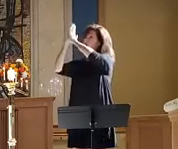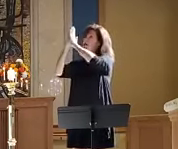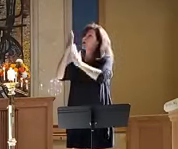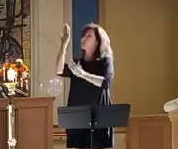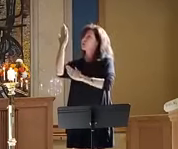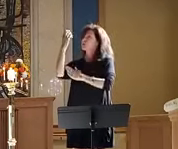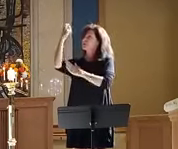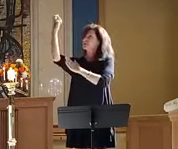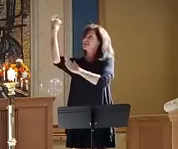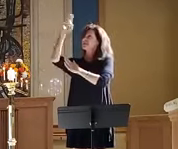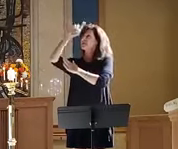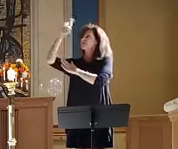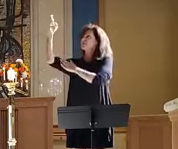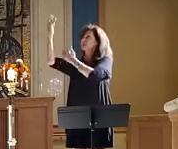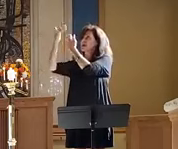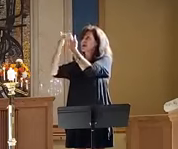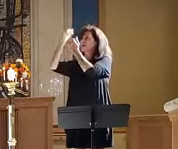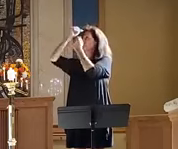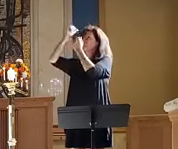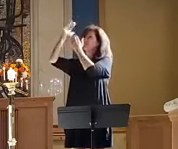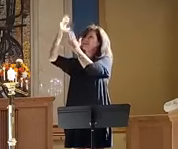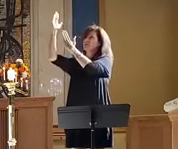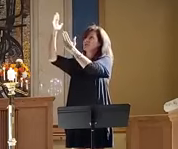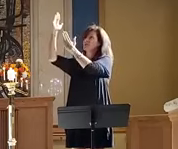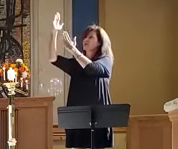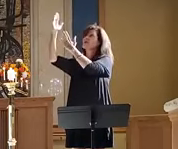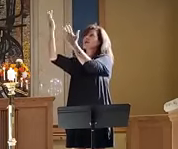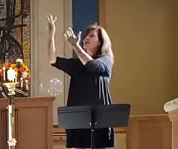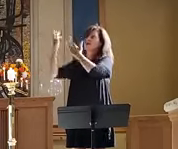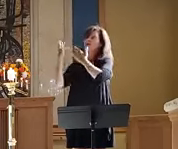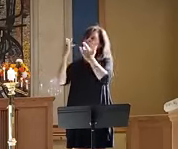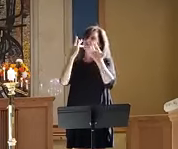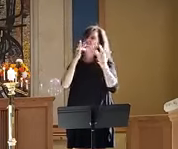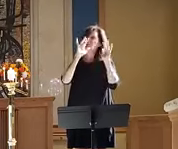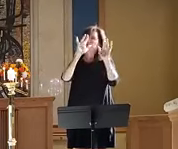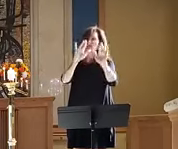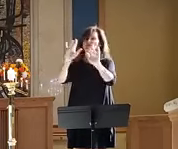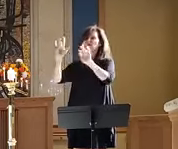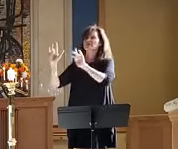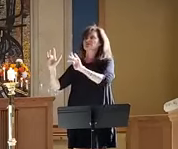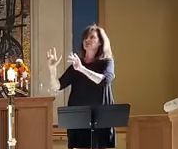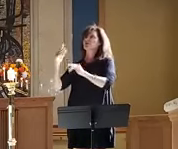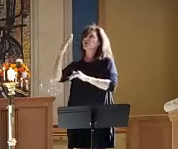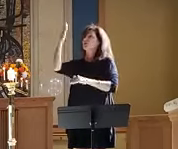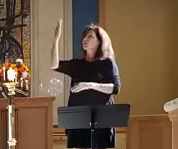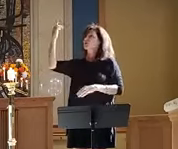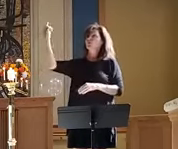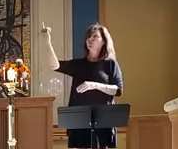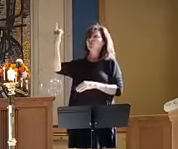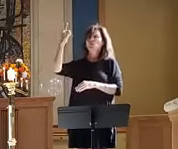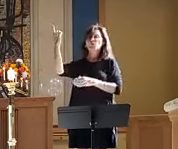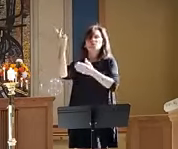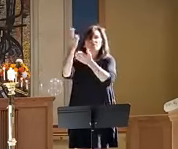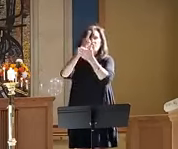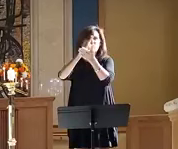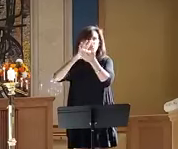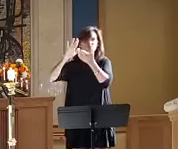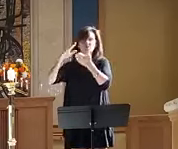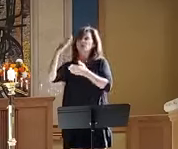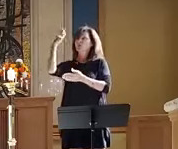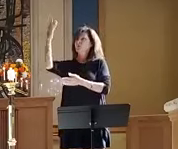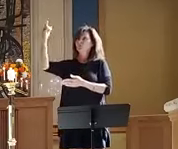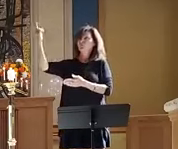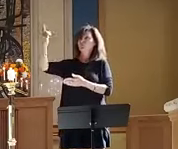are seated at the right hand of the Father, have mercy on us. For you alone are the Holy One,